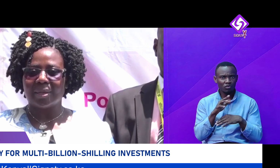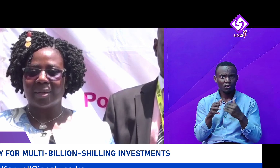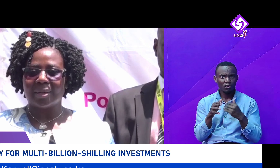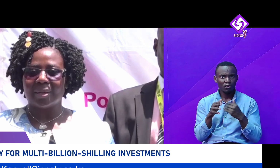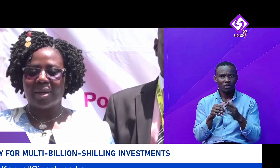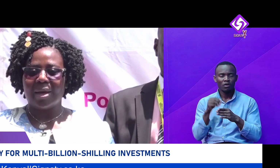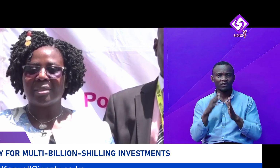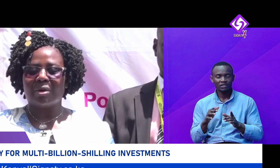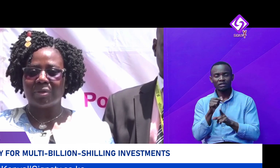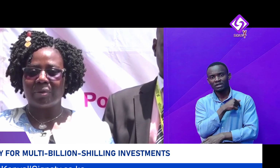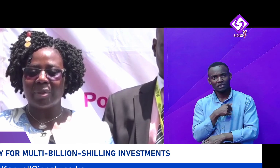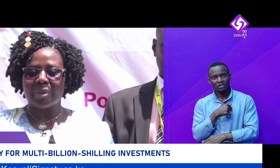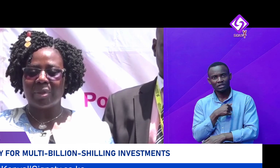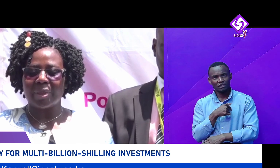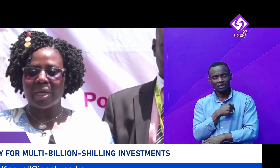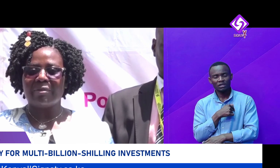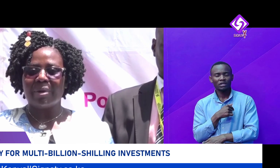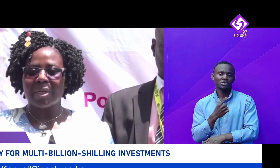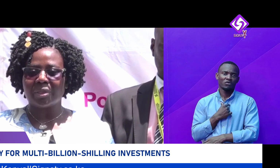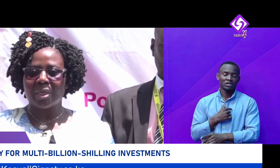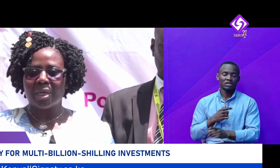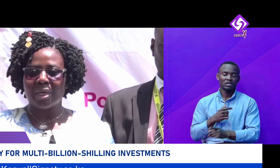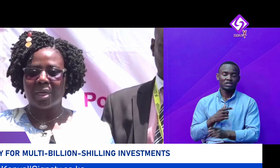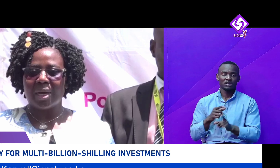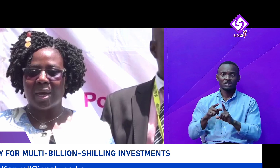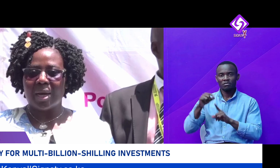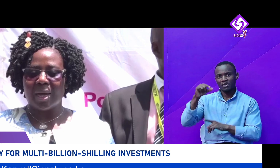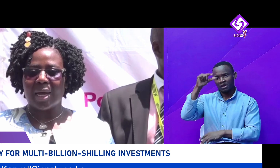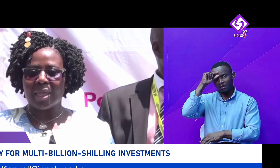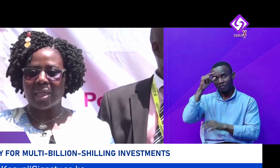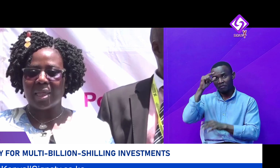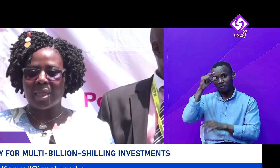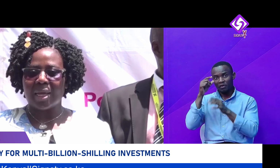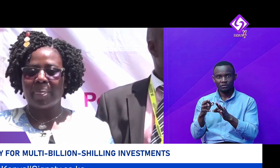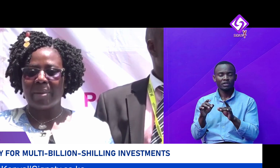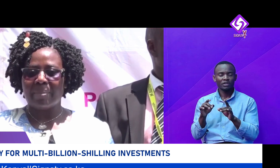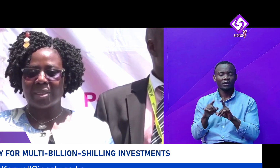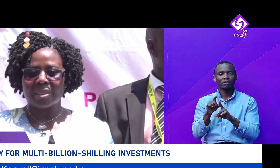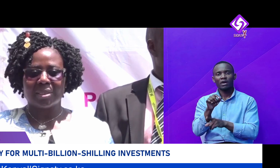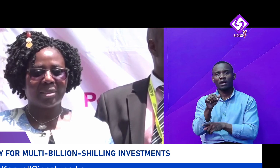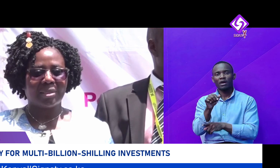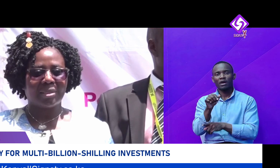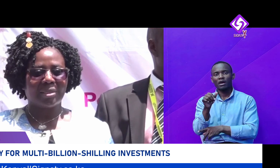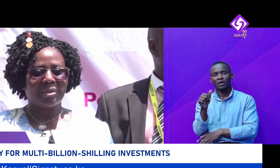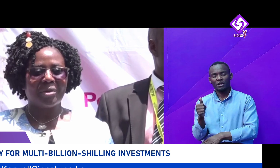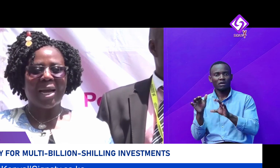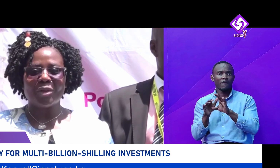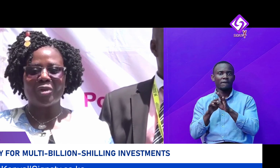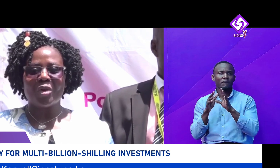delegates, and also the government officials and other members. We